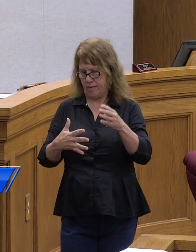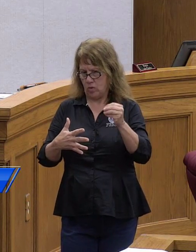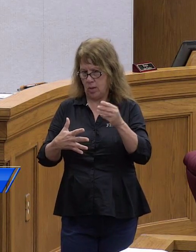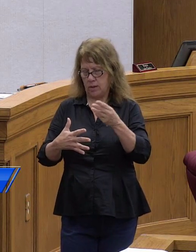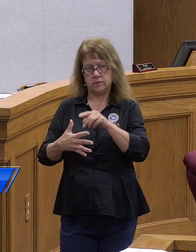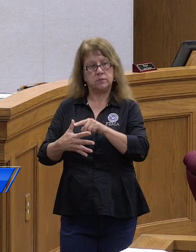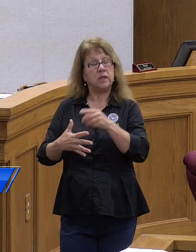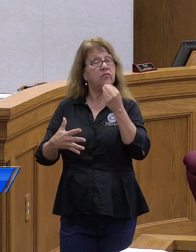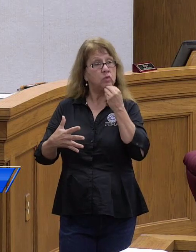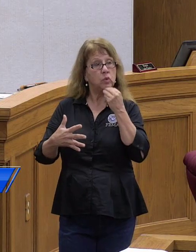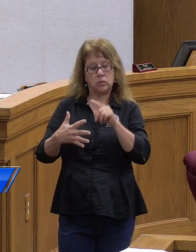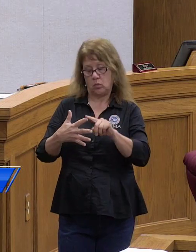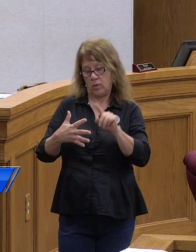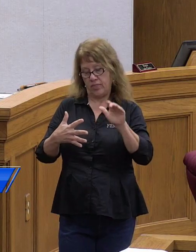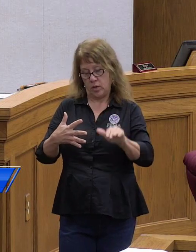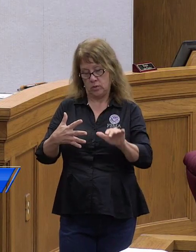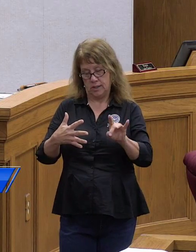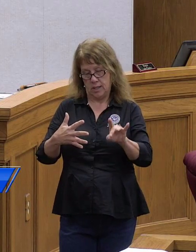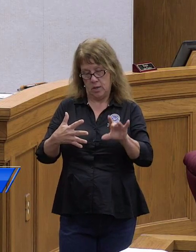1,810 bags of ice,